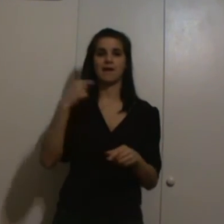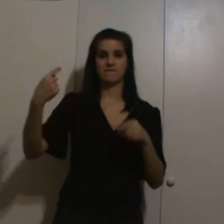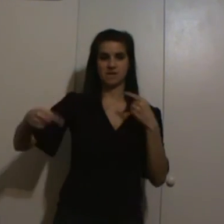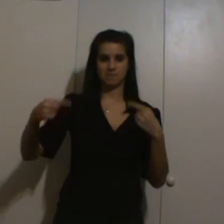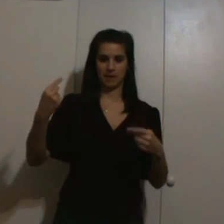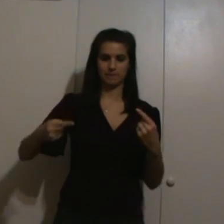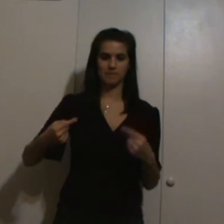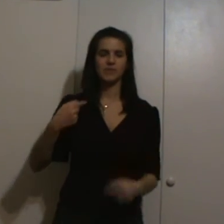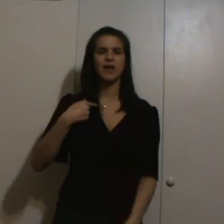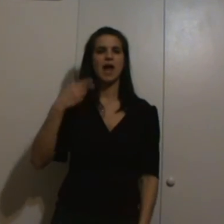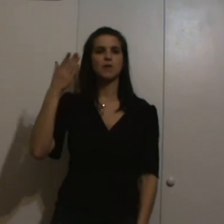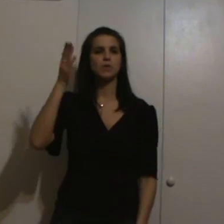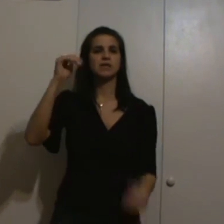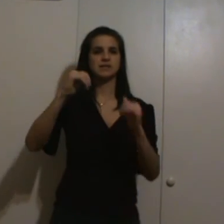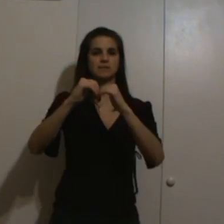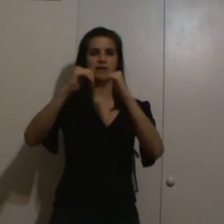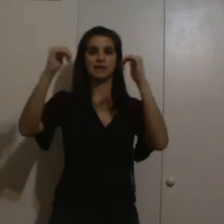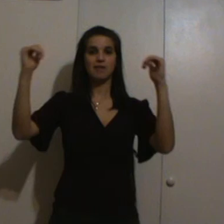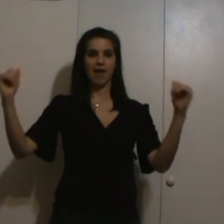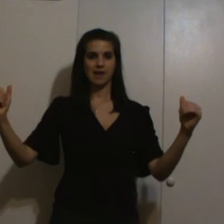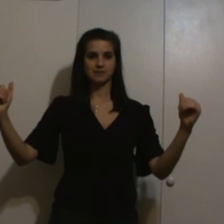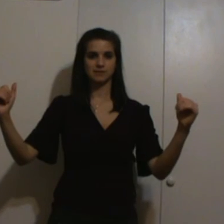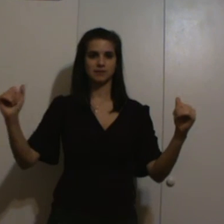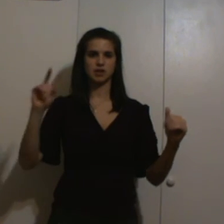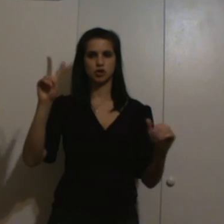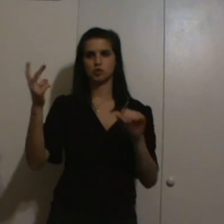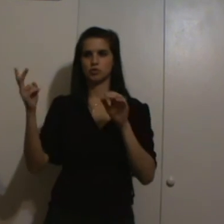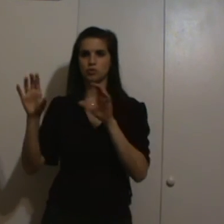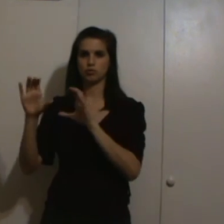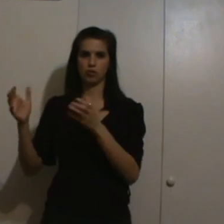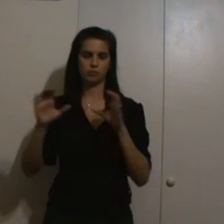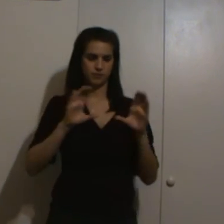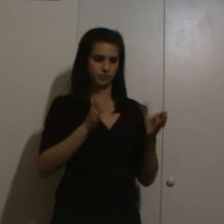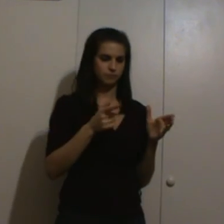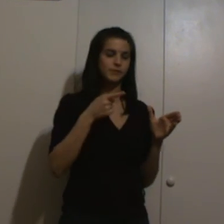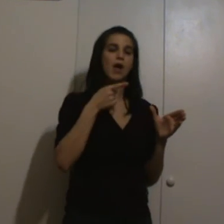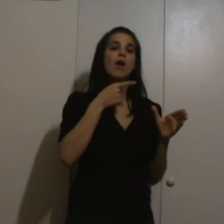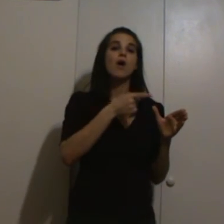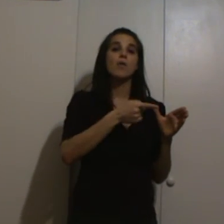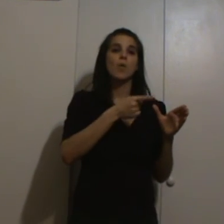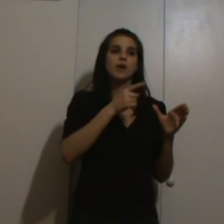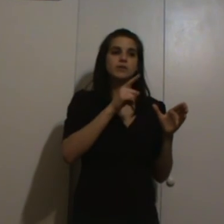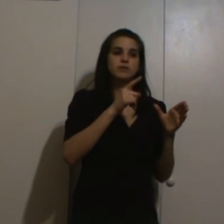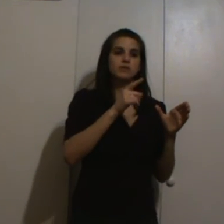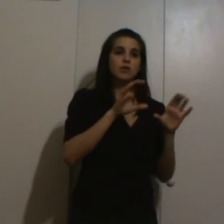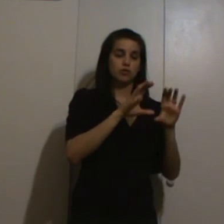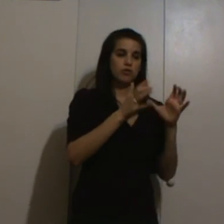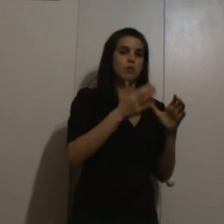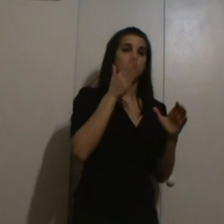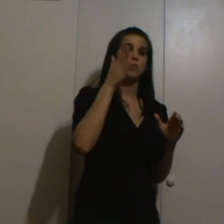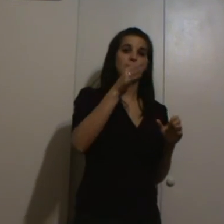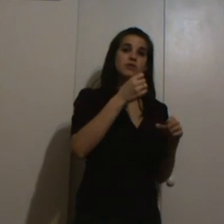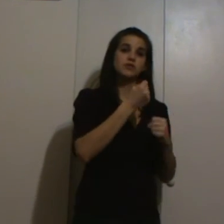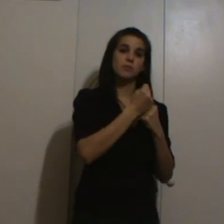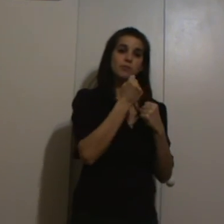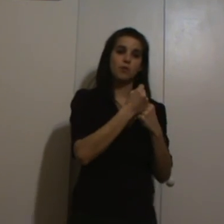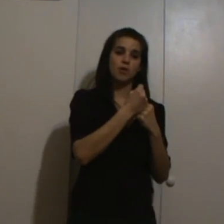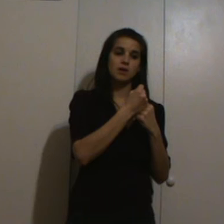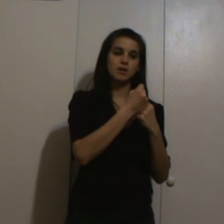two sides. One side will argue for government regulation of business in the 90s,